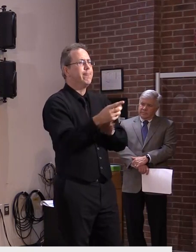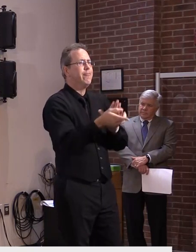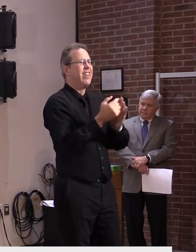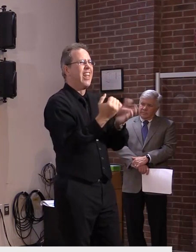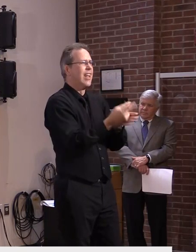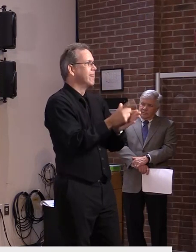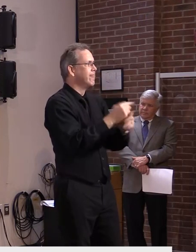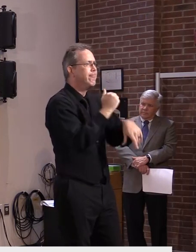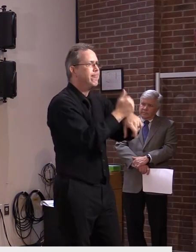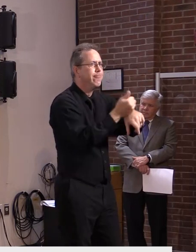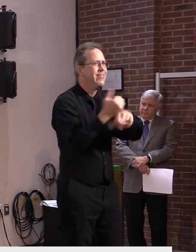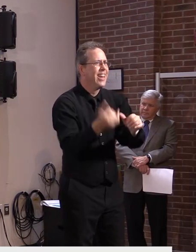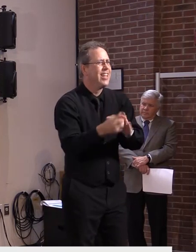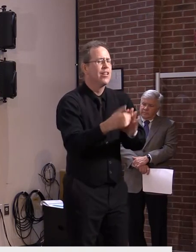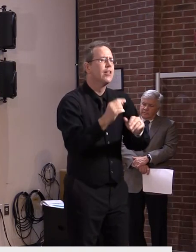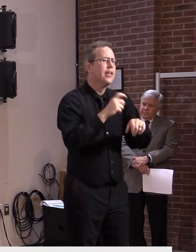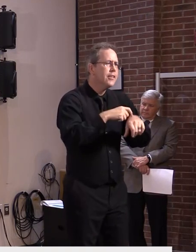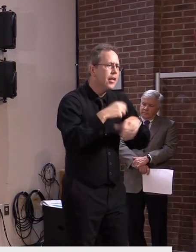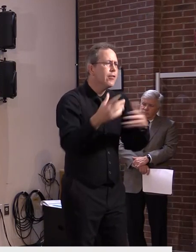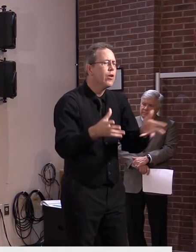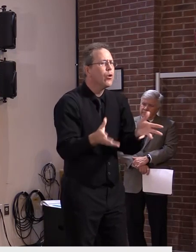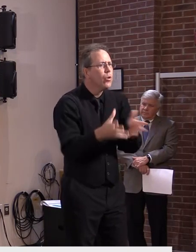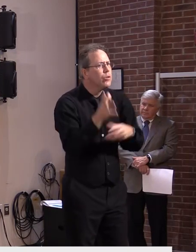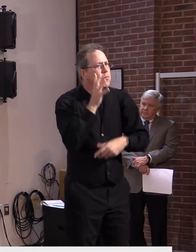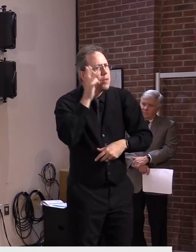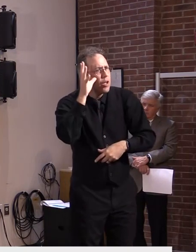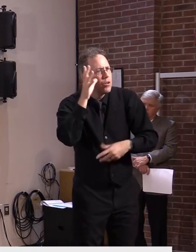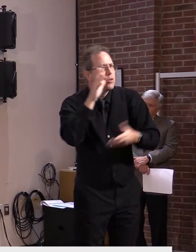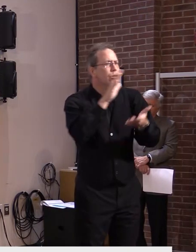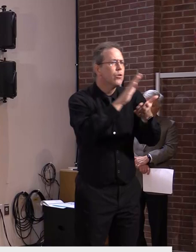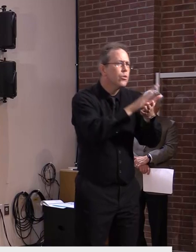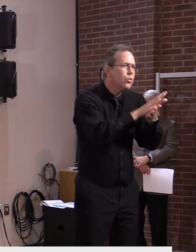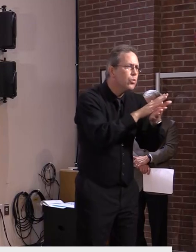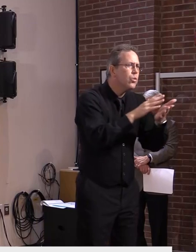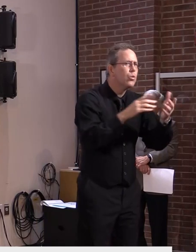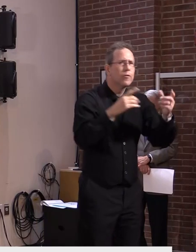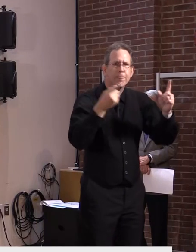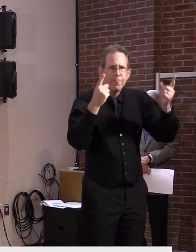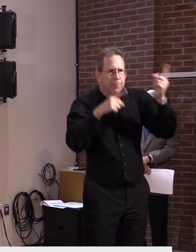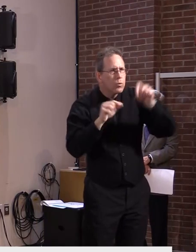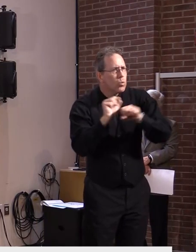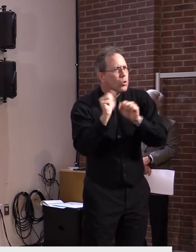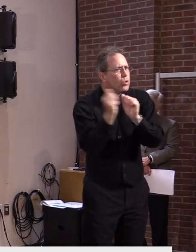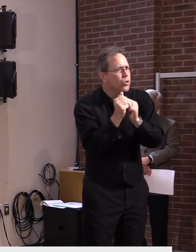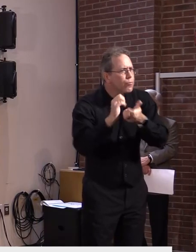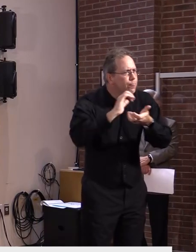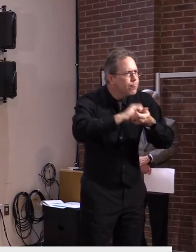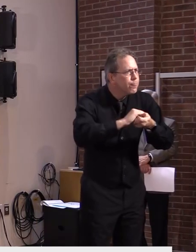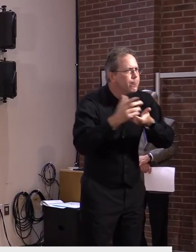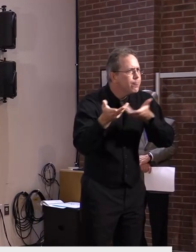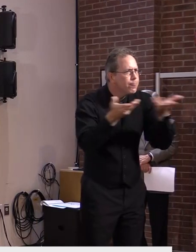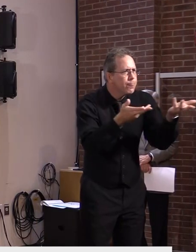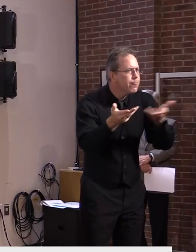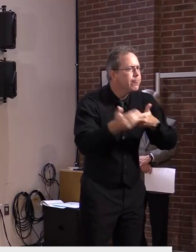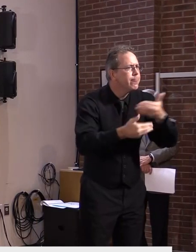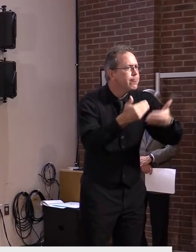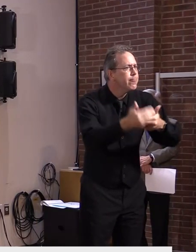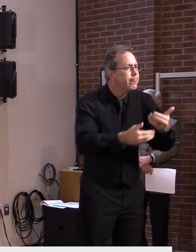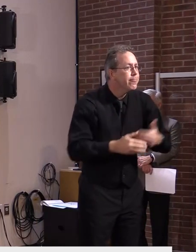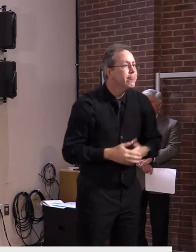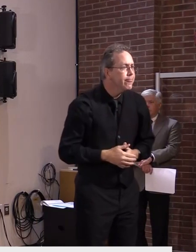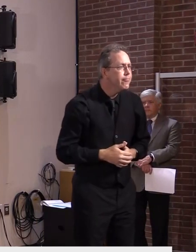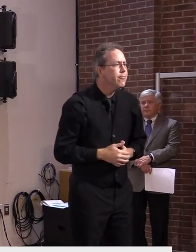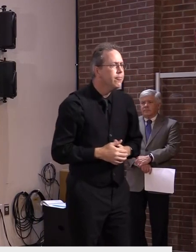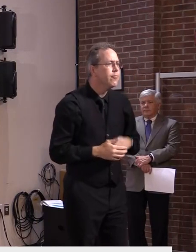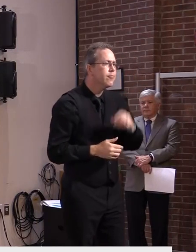during this very challenging moment. I think we have identified a good solution in Test to Stay, and we're working in partnership with our schools to make it as